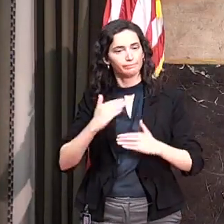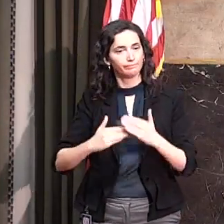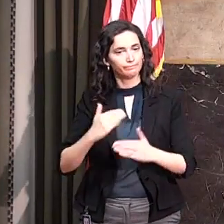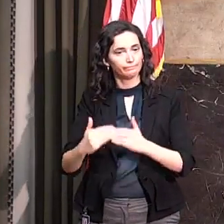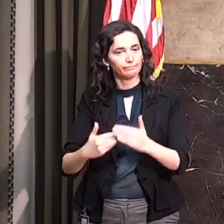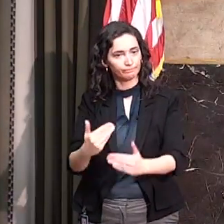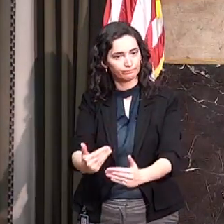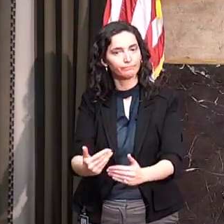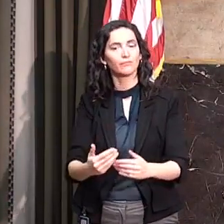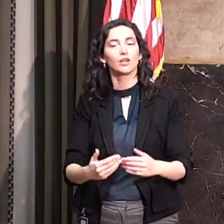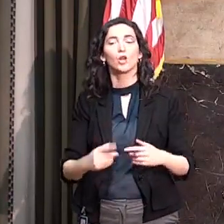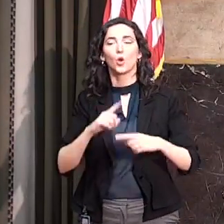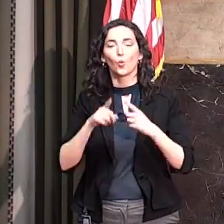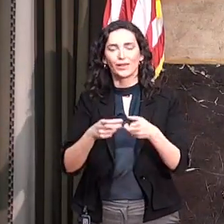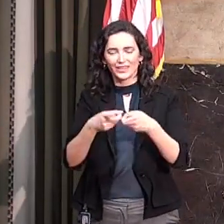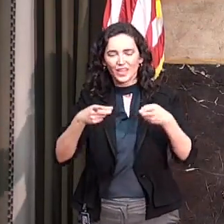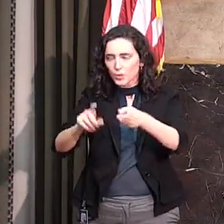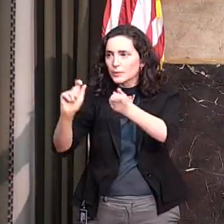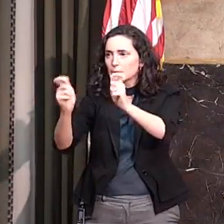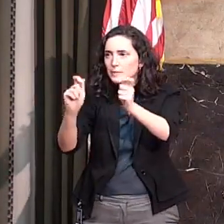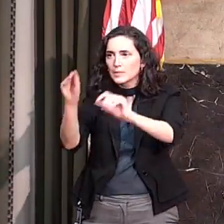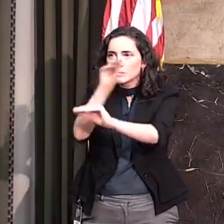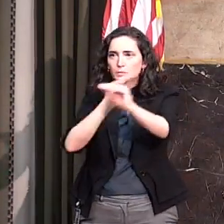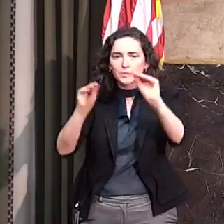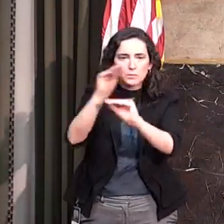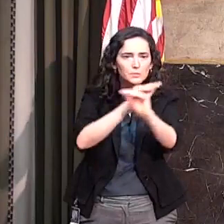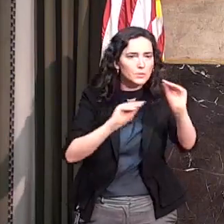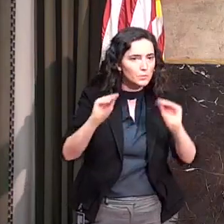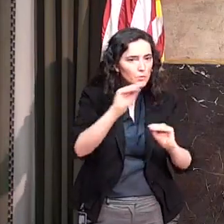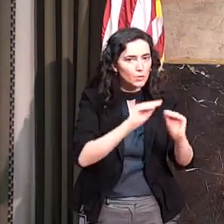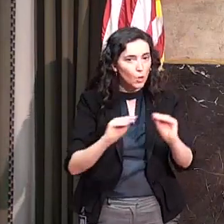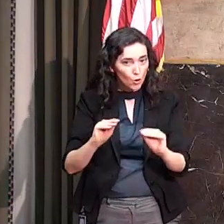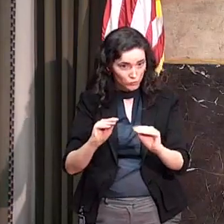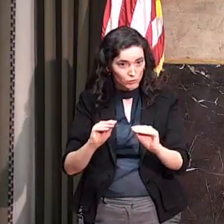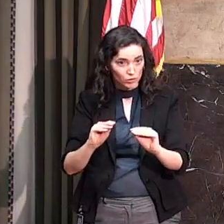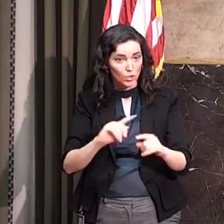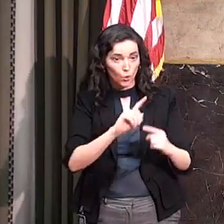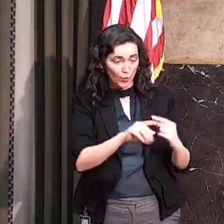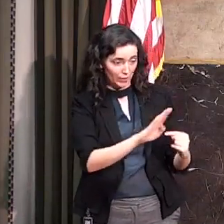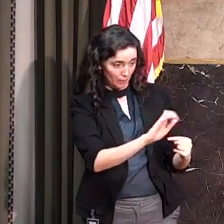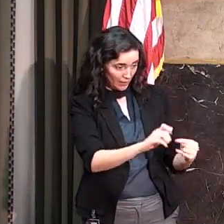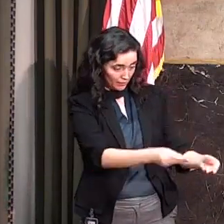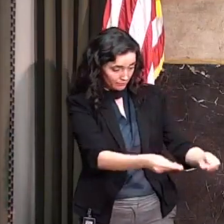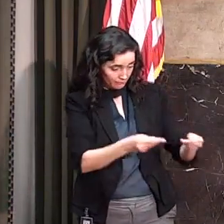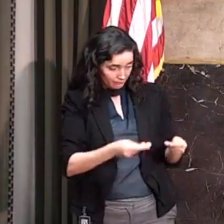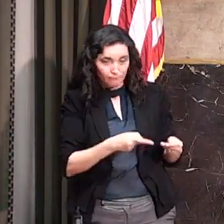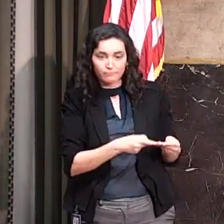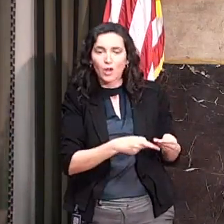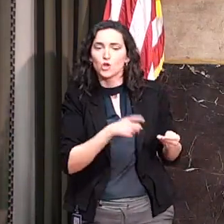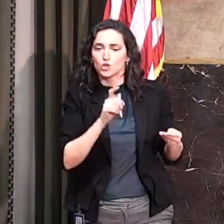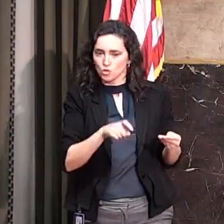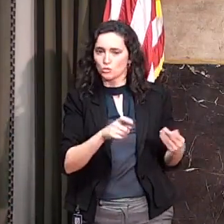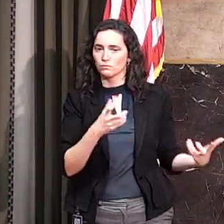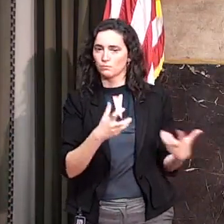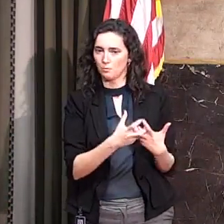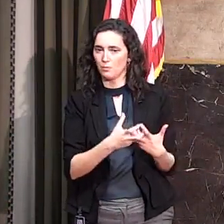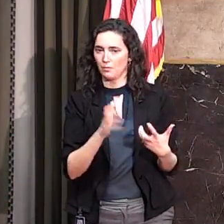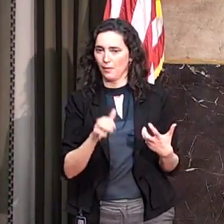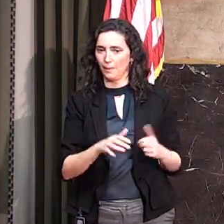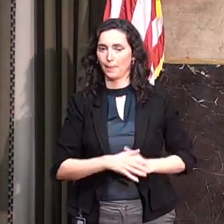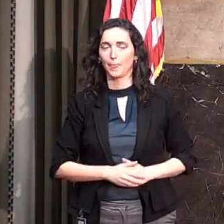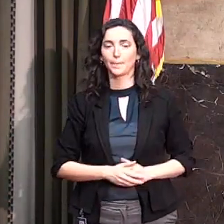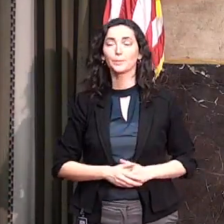the redistricting bills that we're going to get up here to my office. So at this point, I